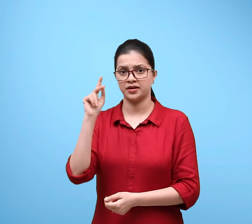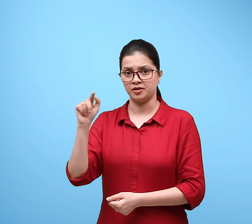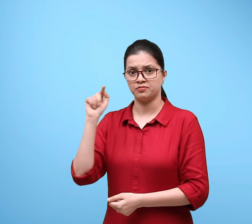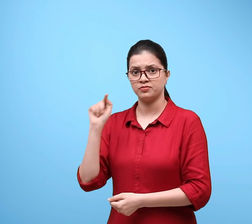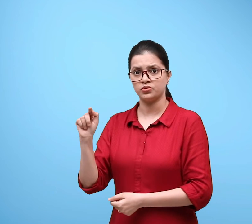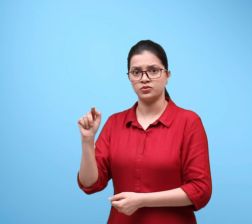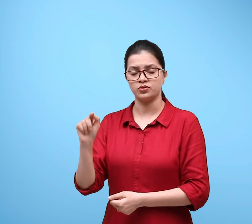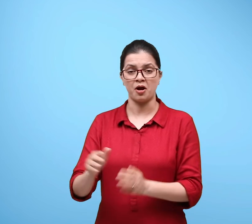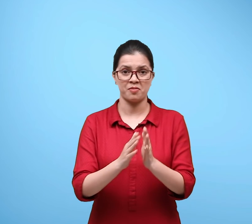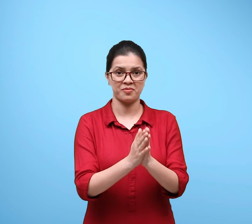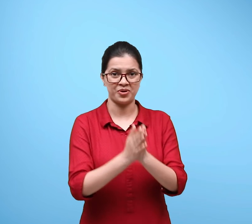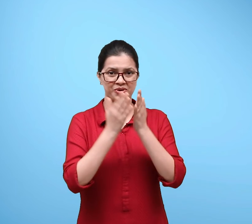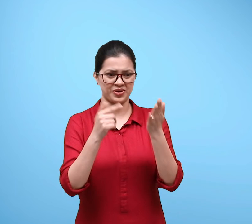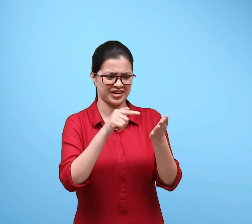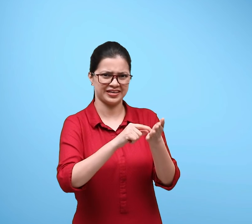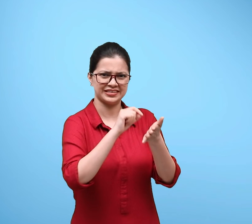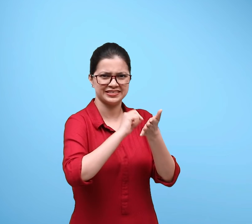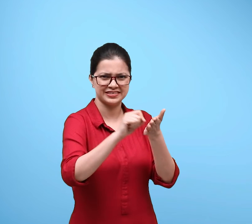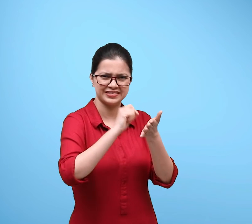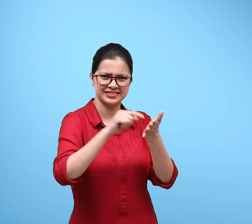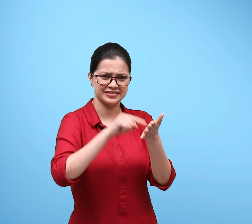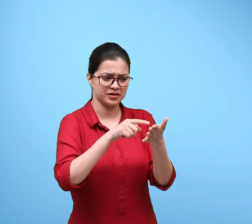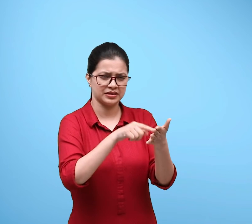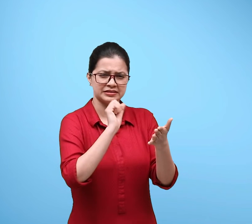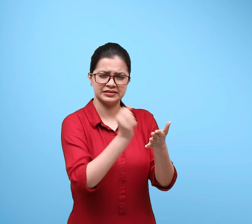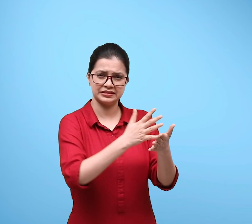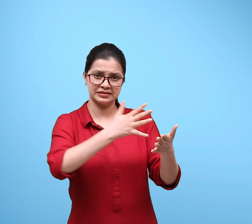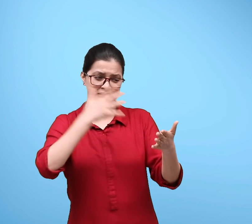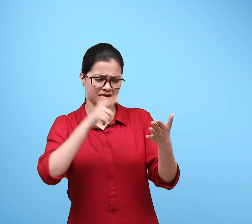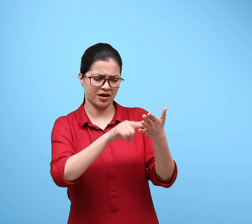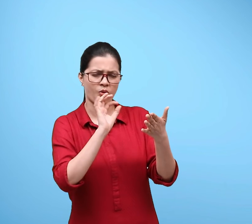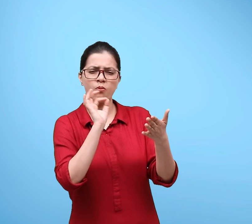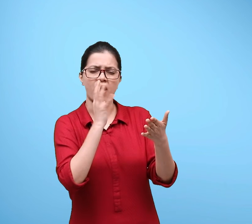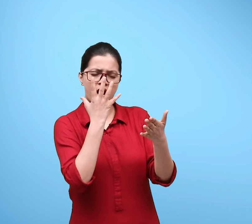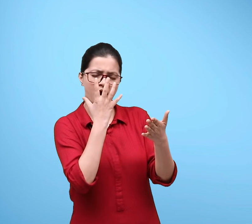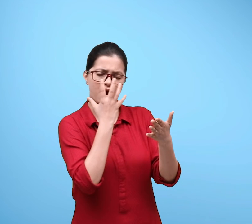2. A notebook has luster while eraser does not.